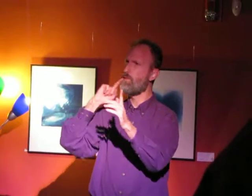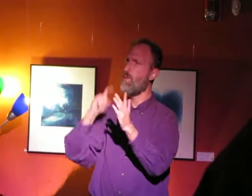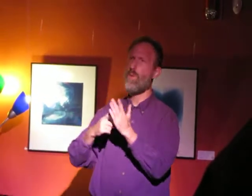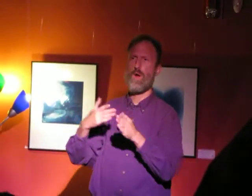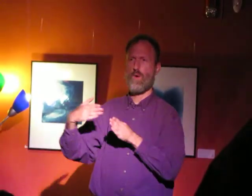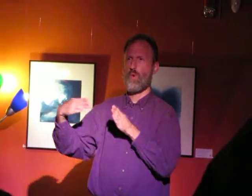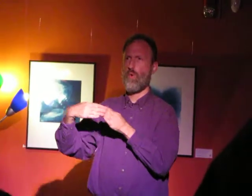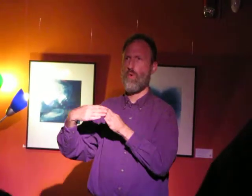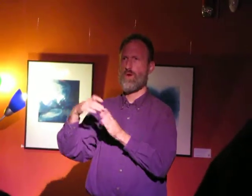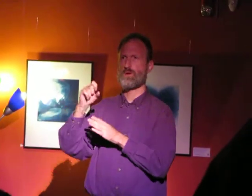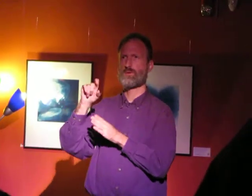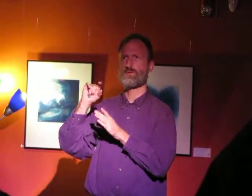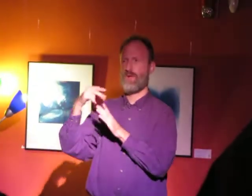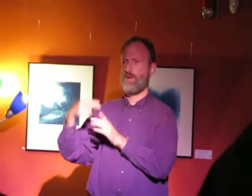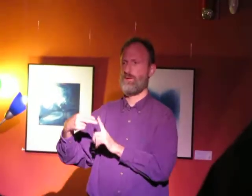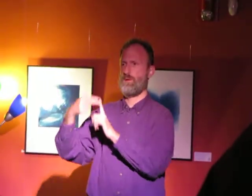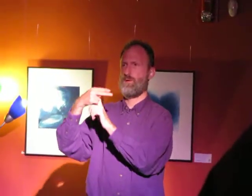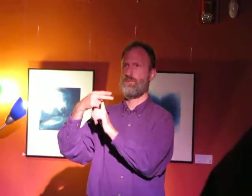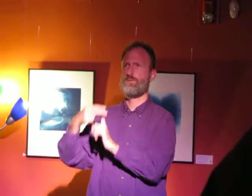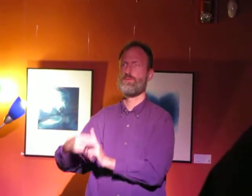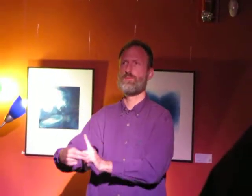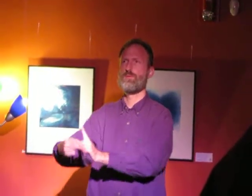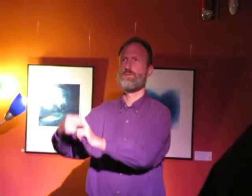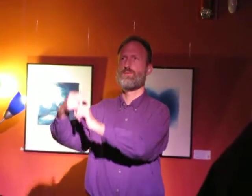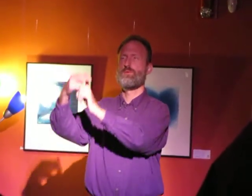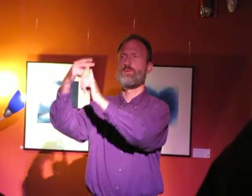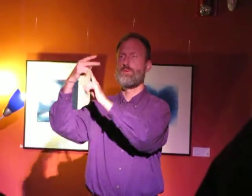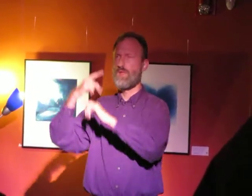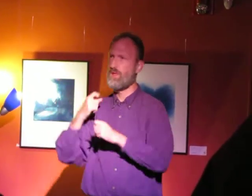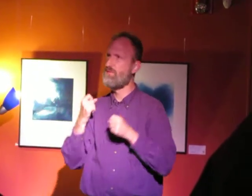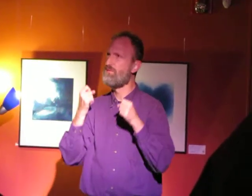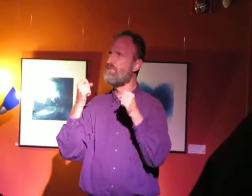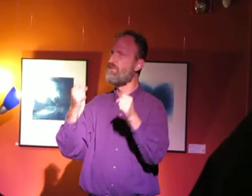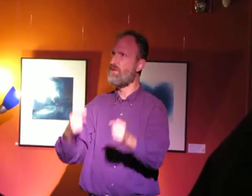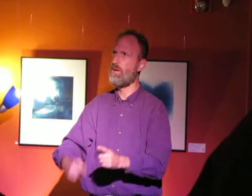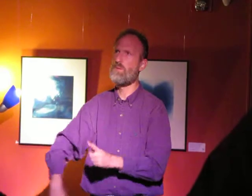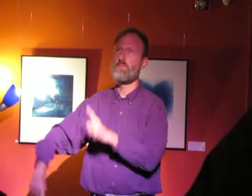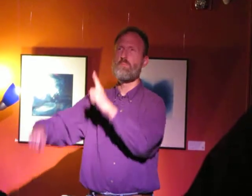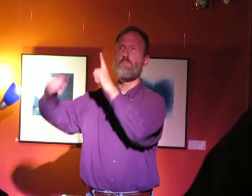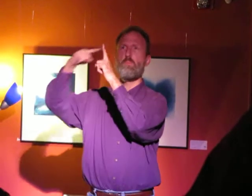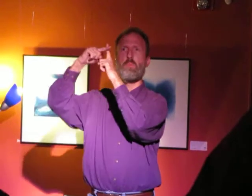and corner signs are.